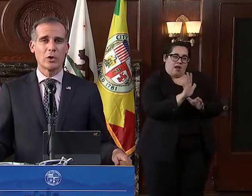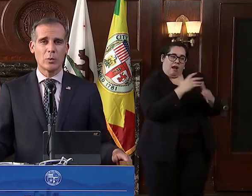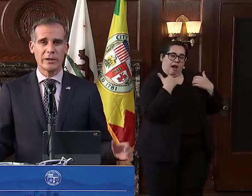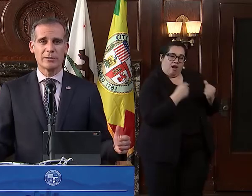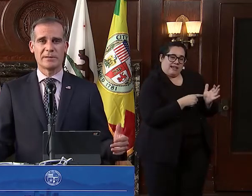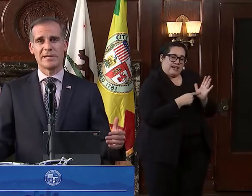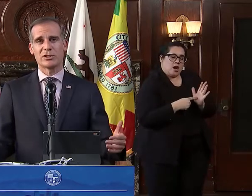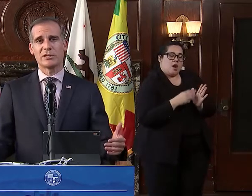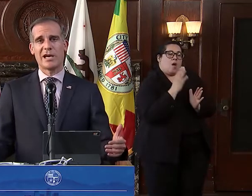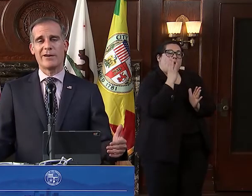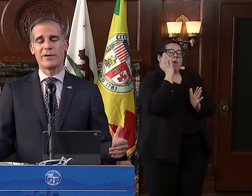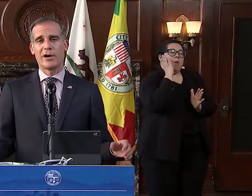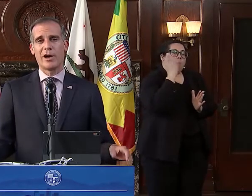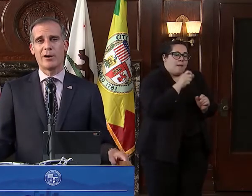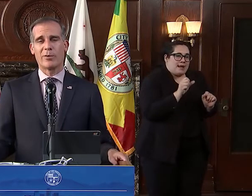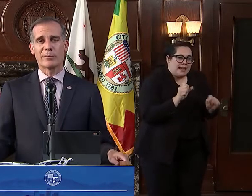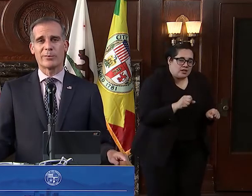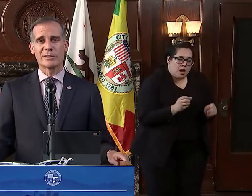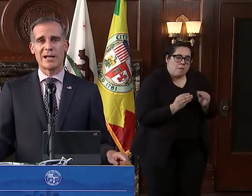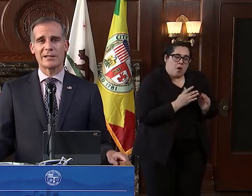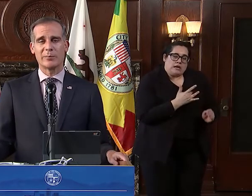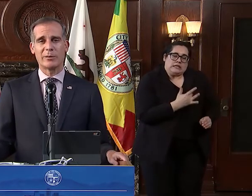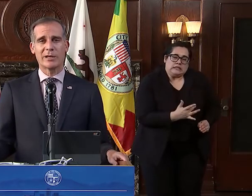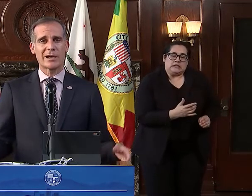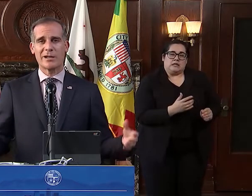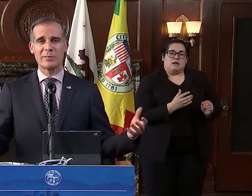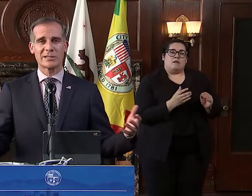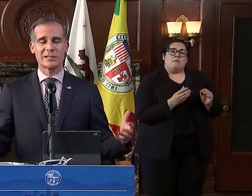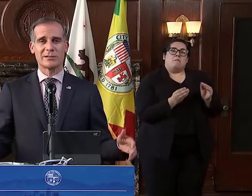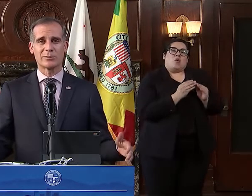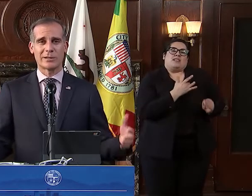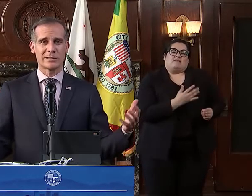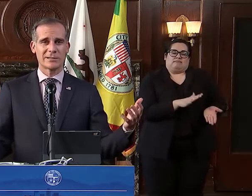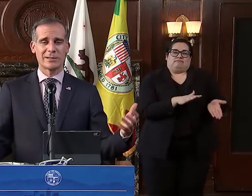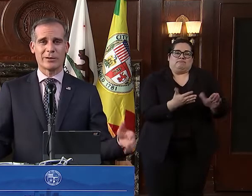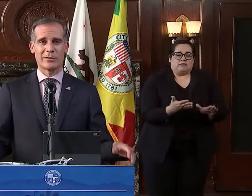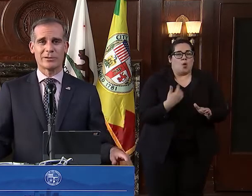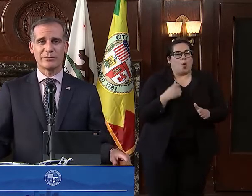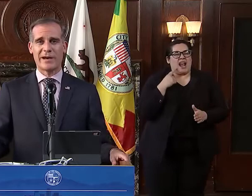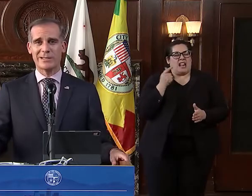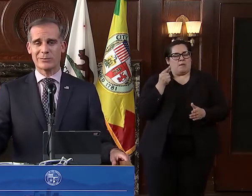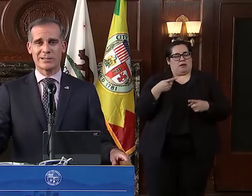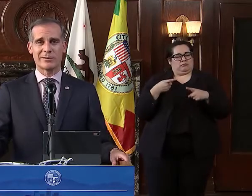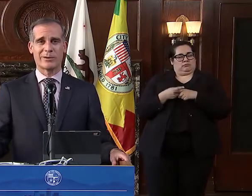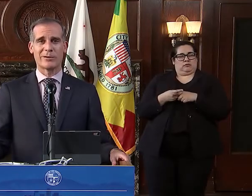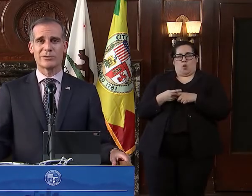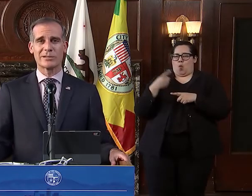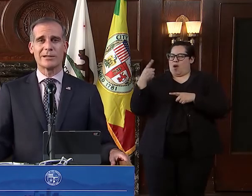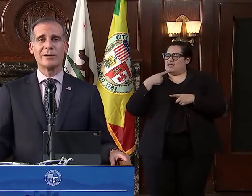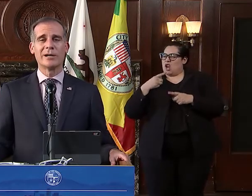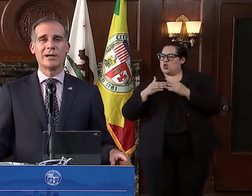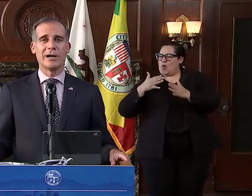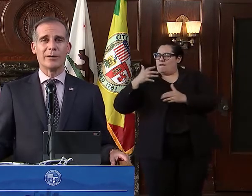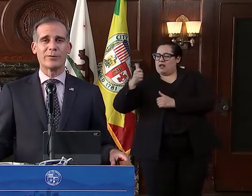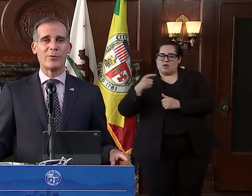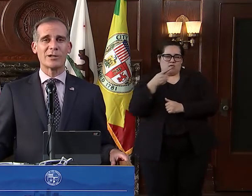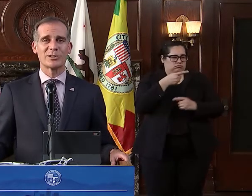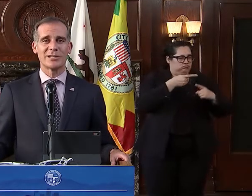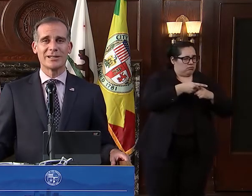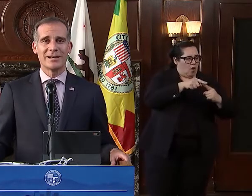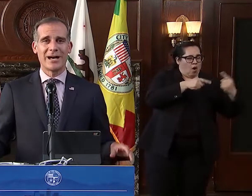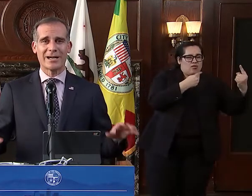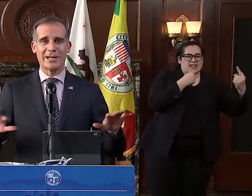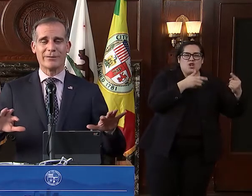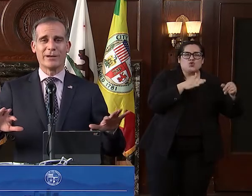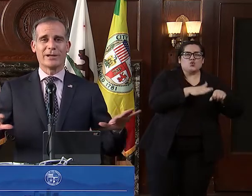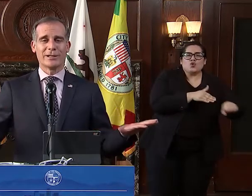indicators will potentially have more mortality, but we got kind of mixed signals. One said we were going too fast, one said we were going too slow from